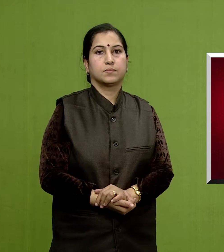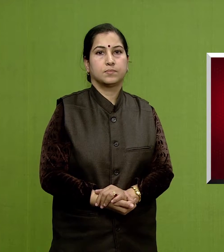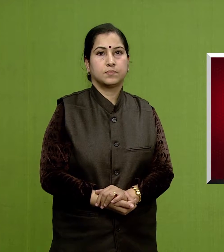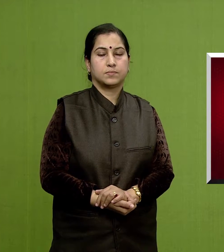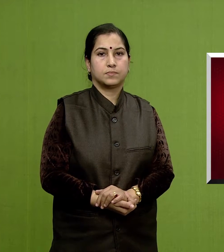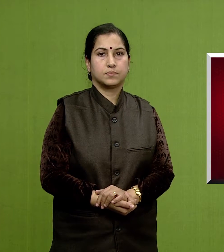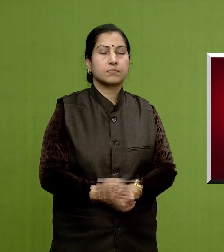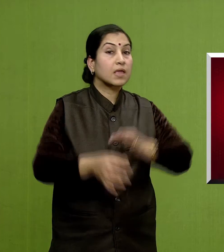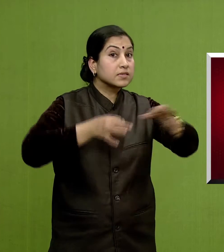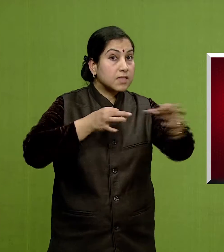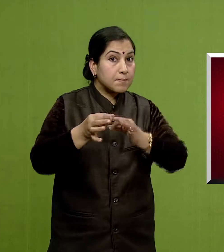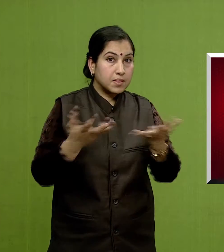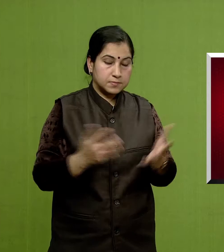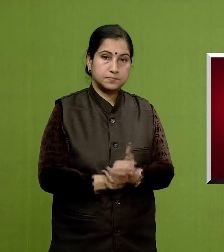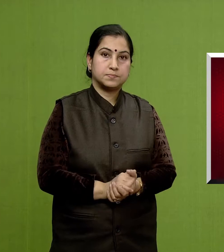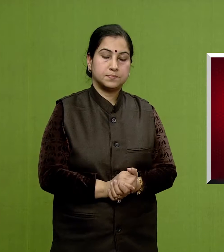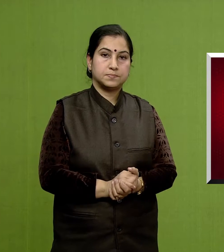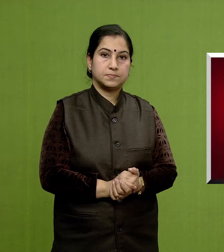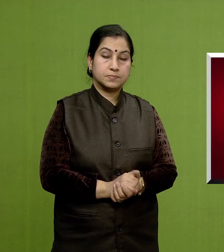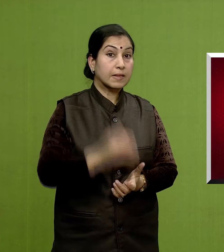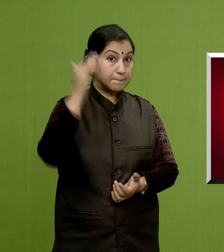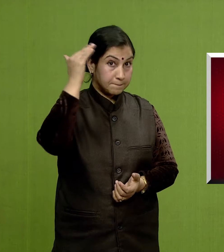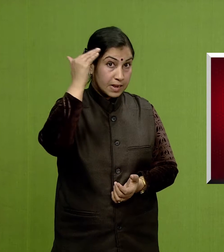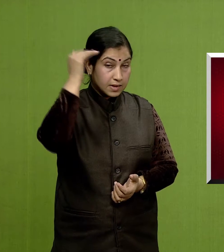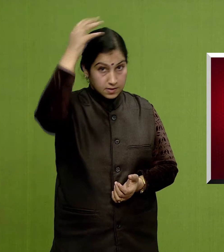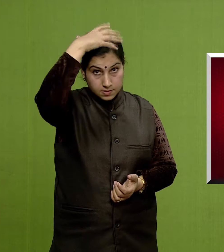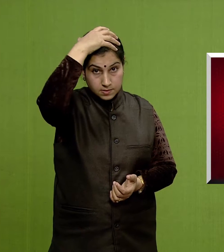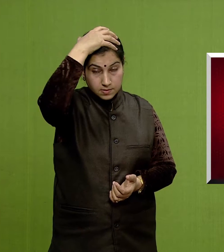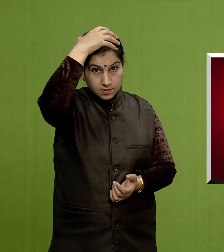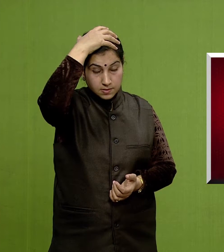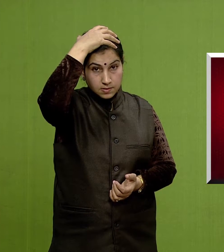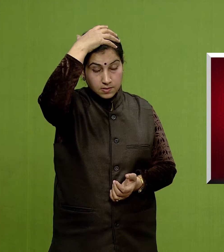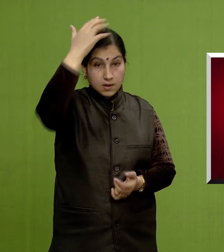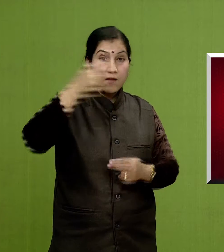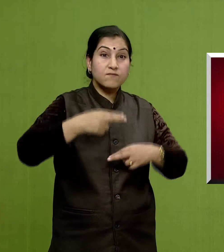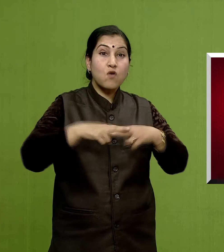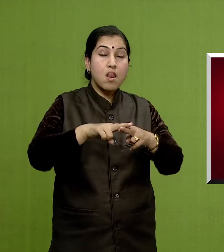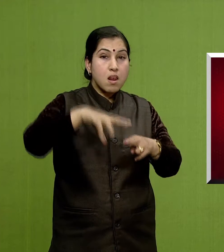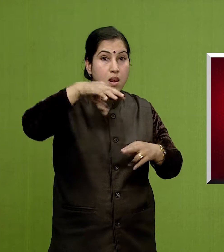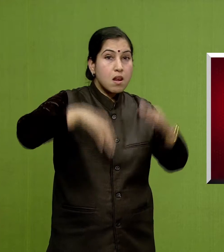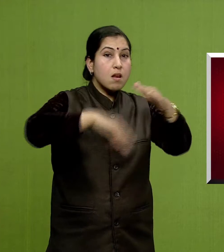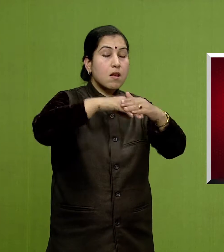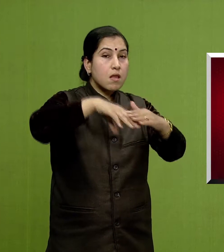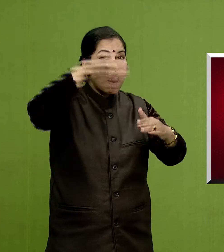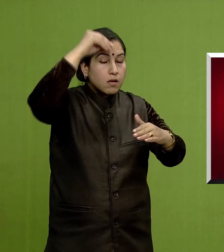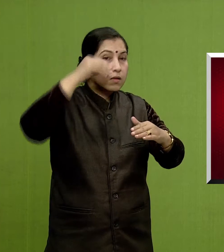For example, brain attains its full maturity around the age